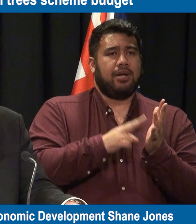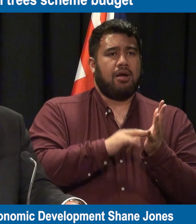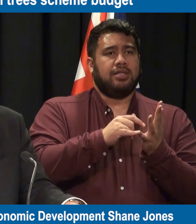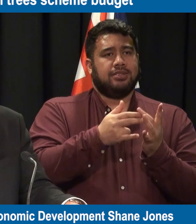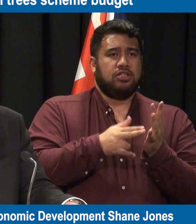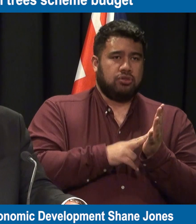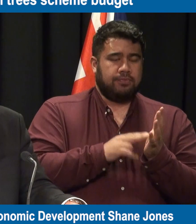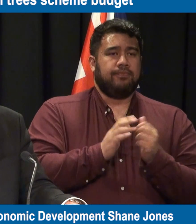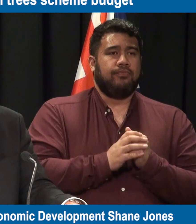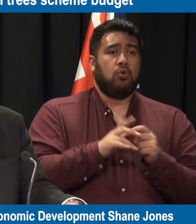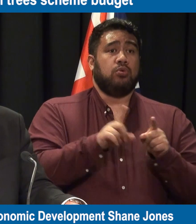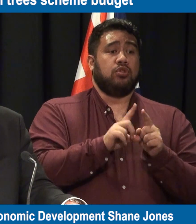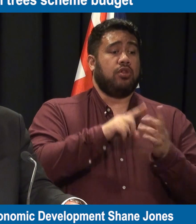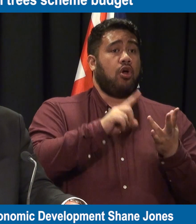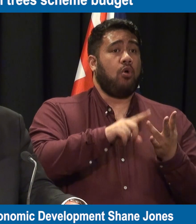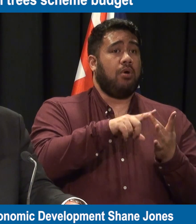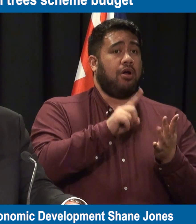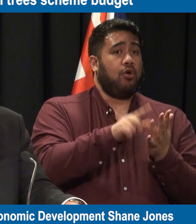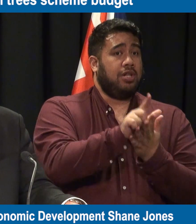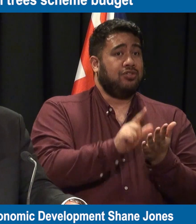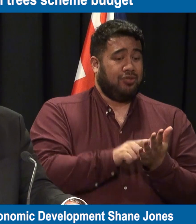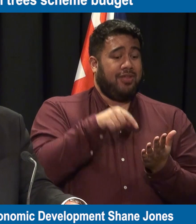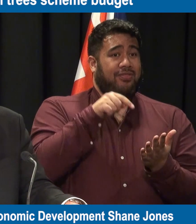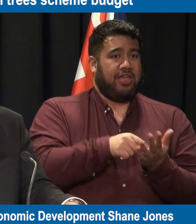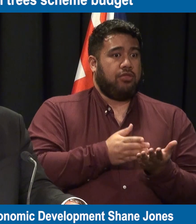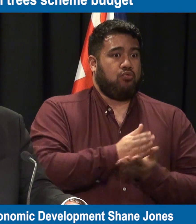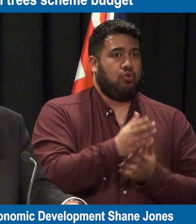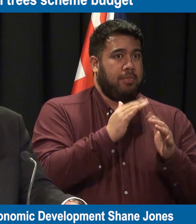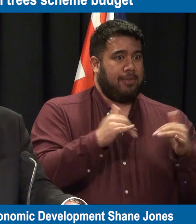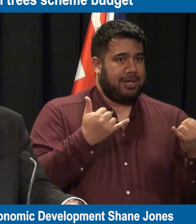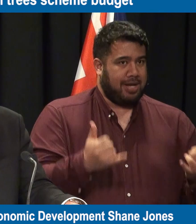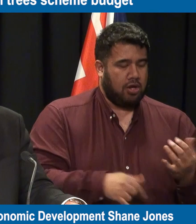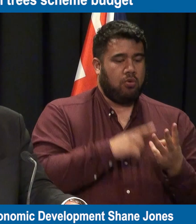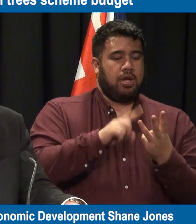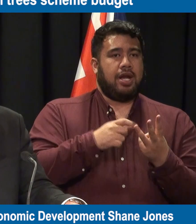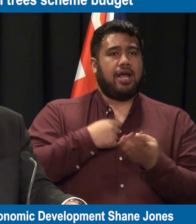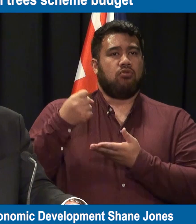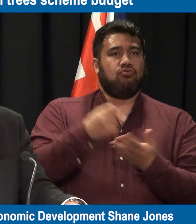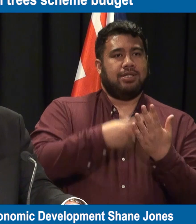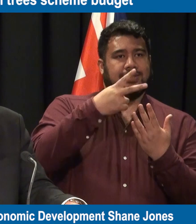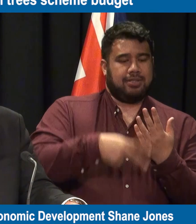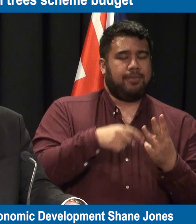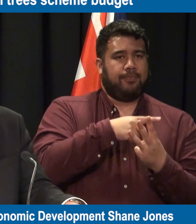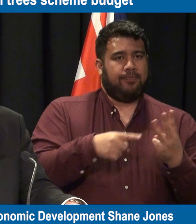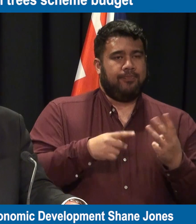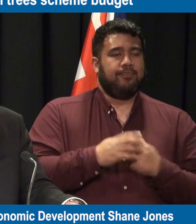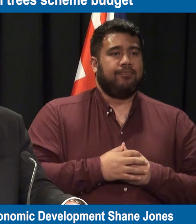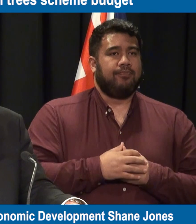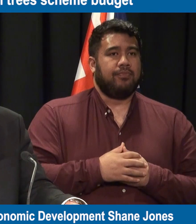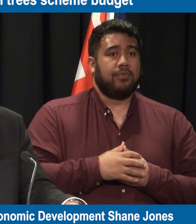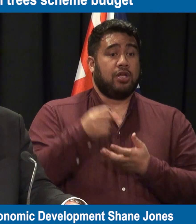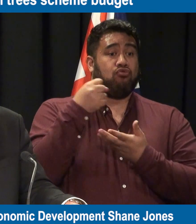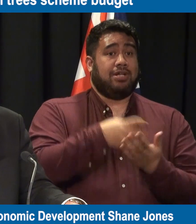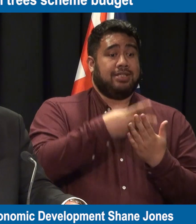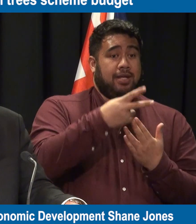OIO legislation wending its way through Parliament, and we have our grant scheme. The split will be at least